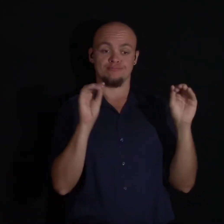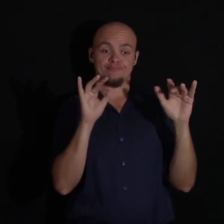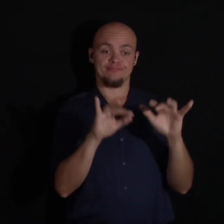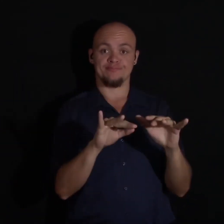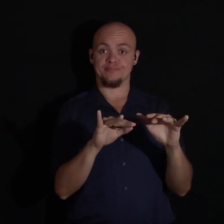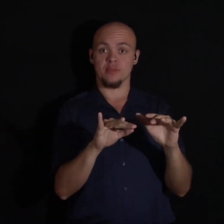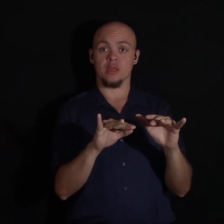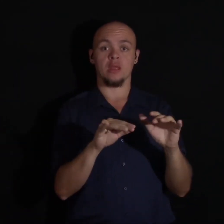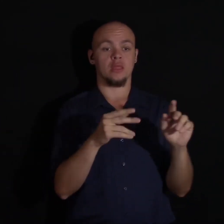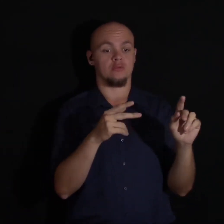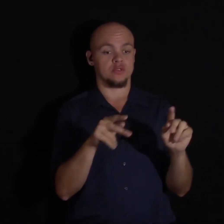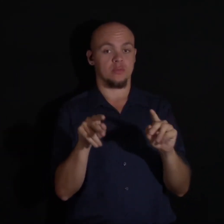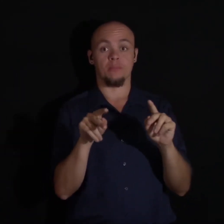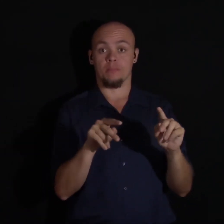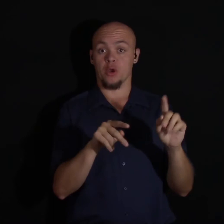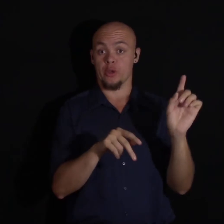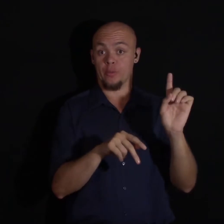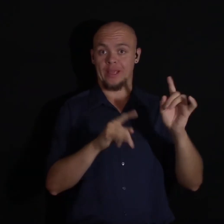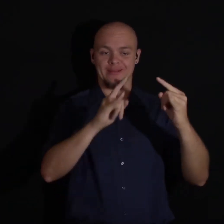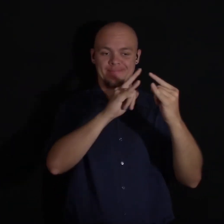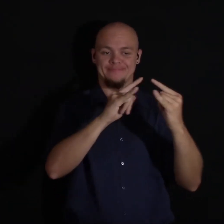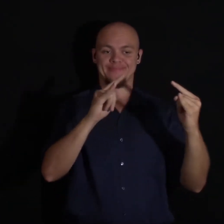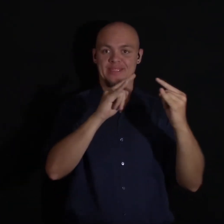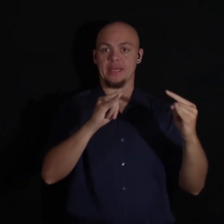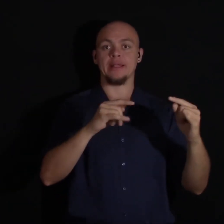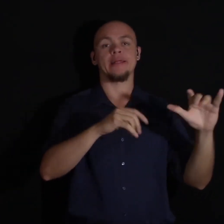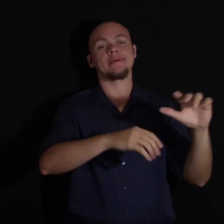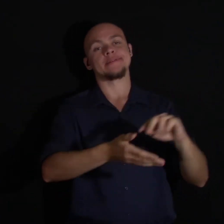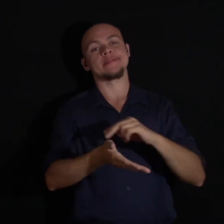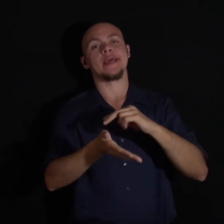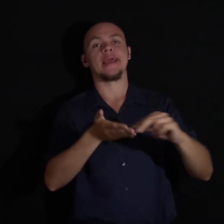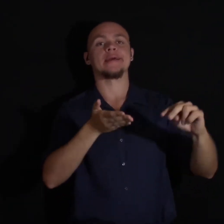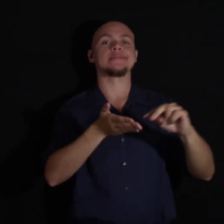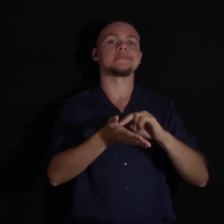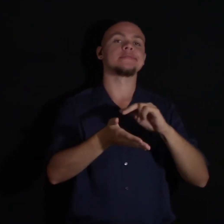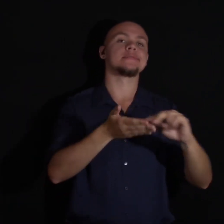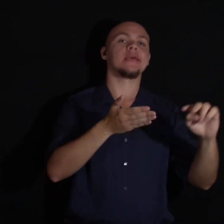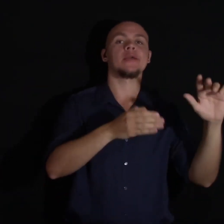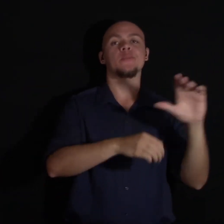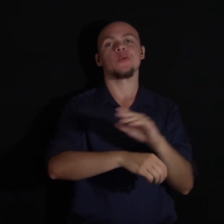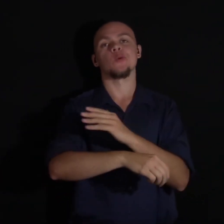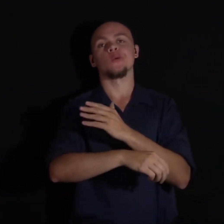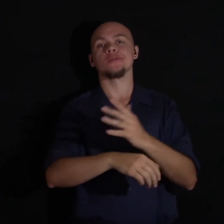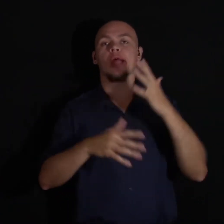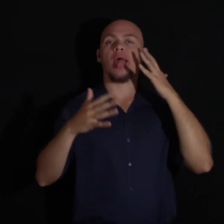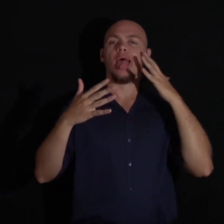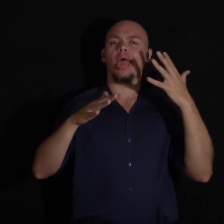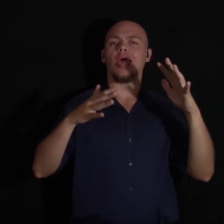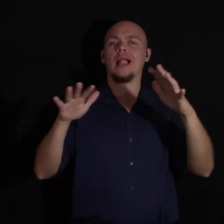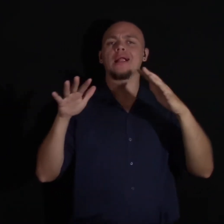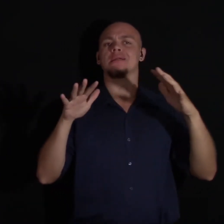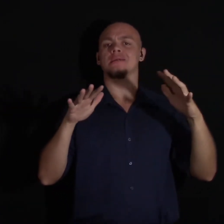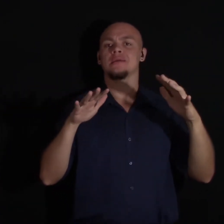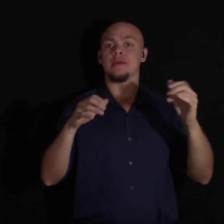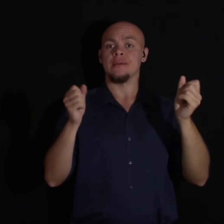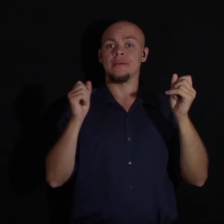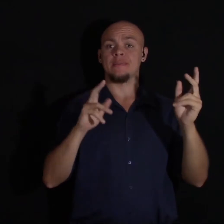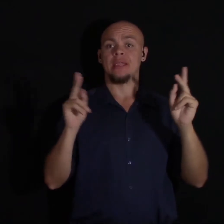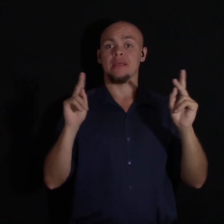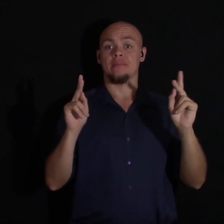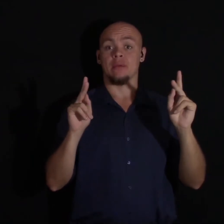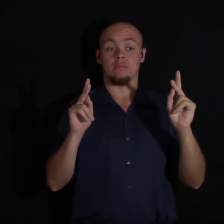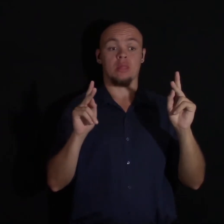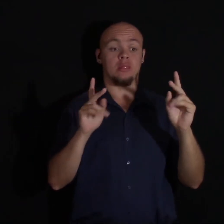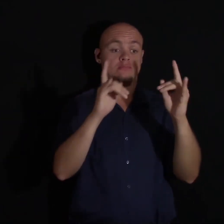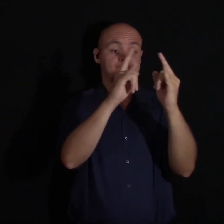tent. There was dancing and music and noise, so much noise that a lot of us started to drift out